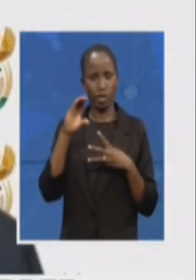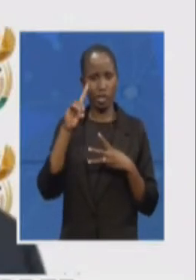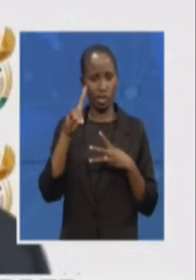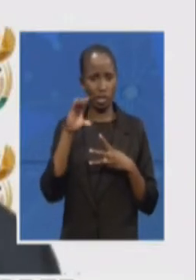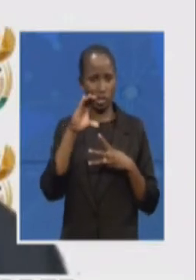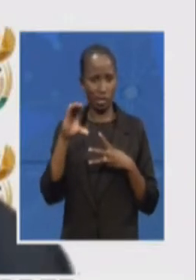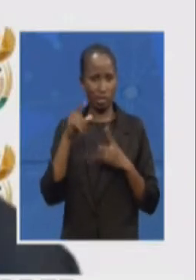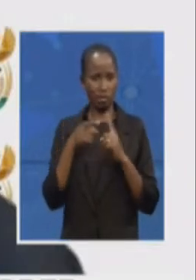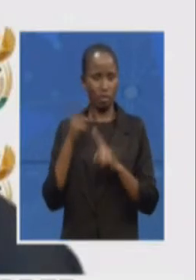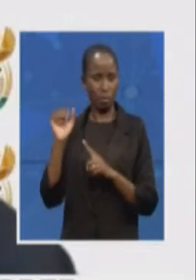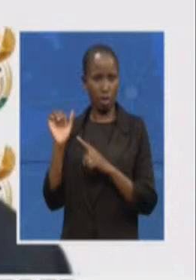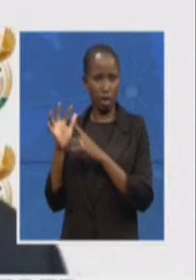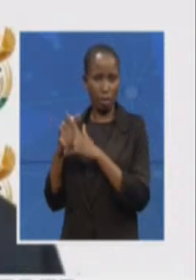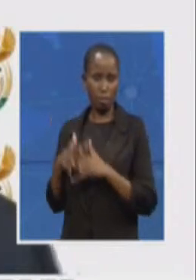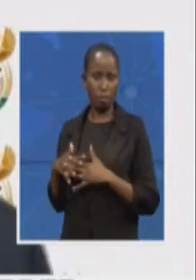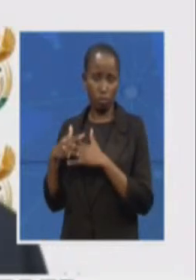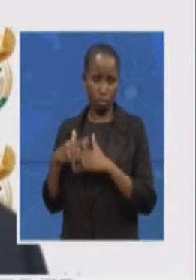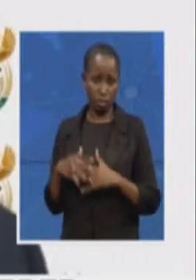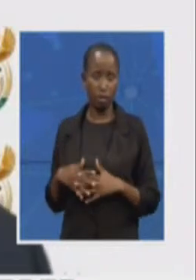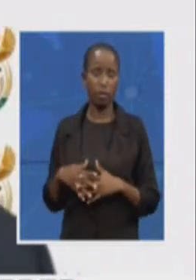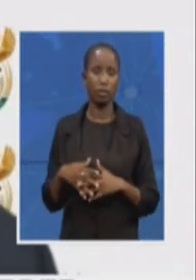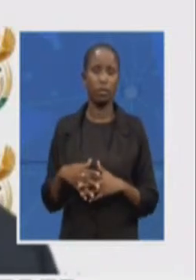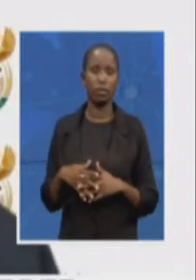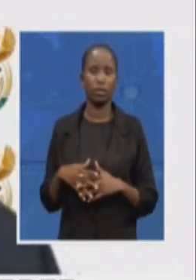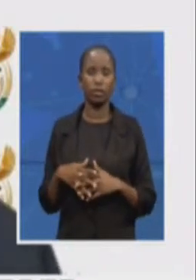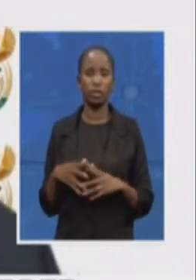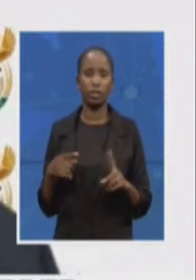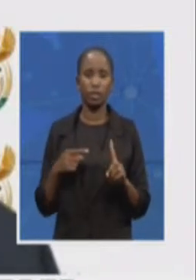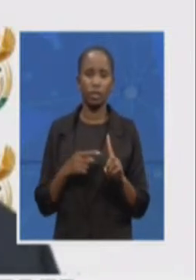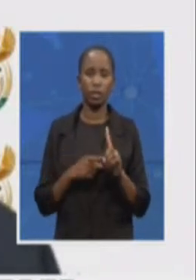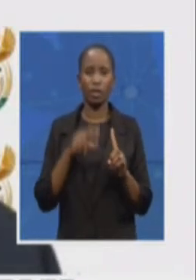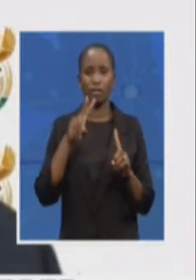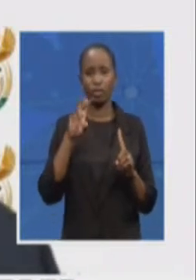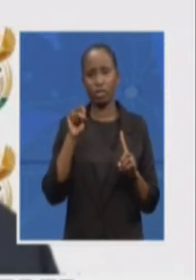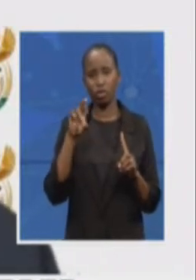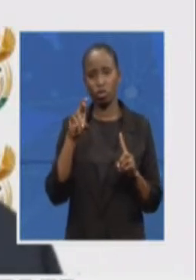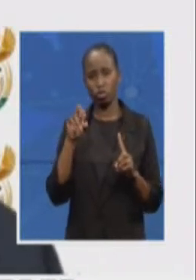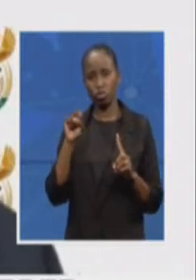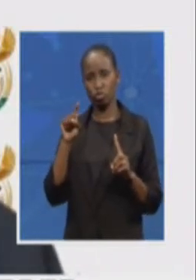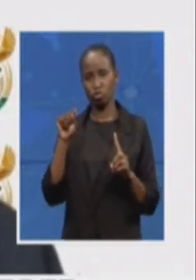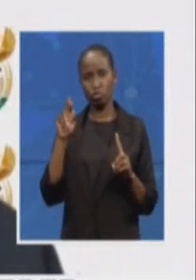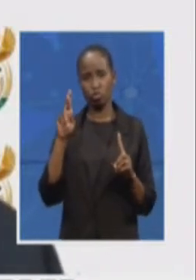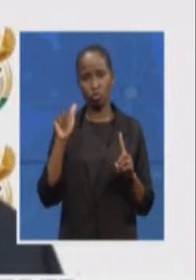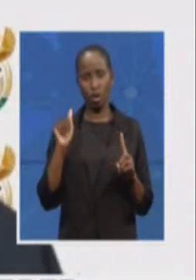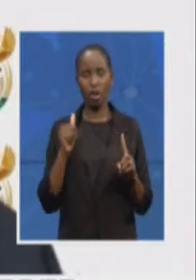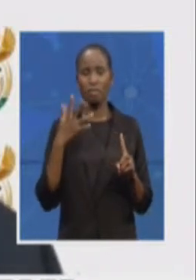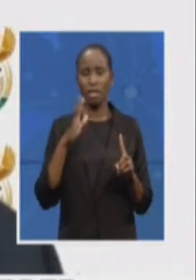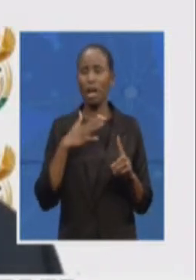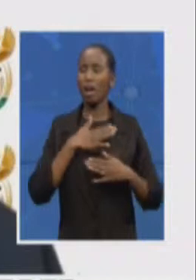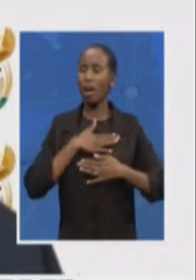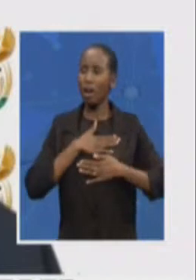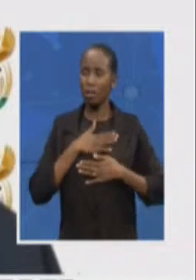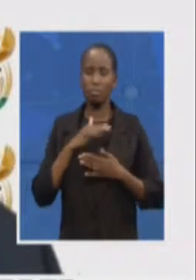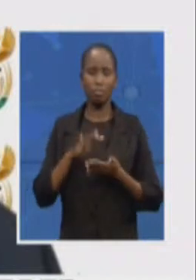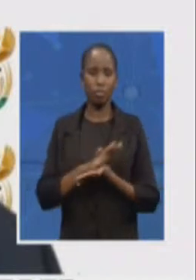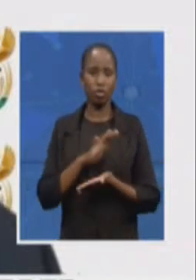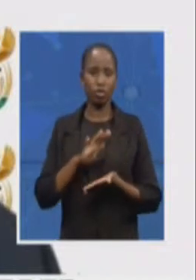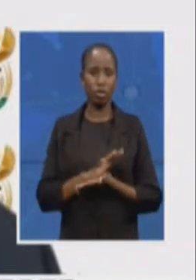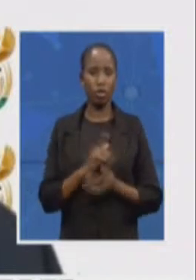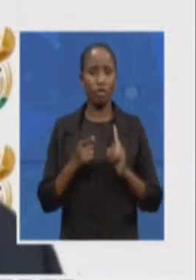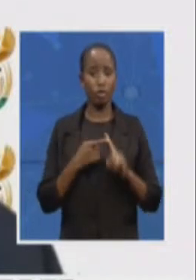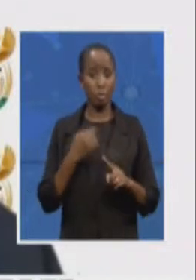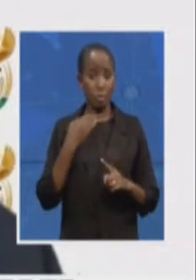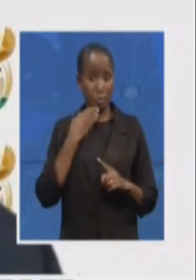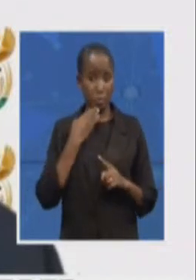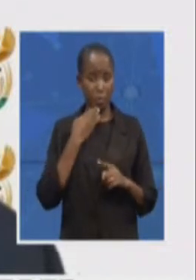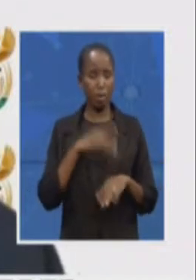Mr. Becerra expressed his appreciation of our medical scientists and also appreciation of the